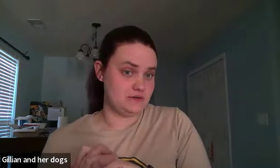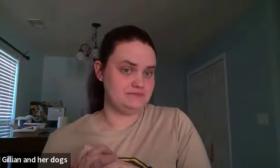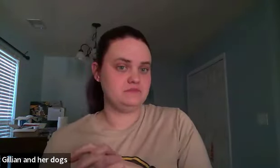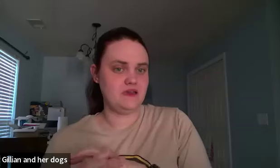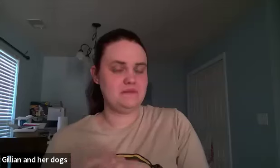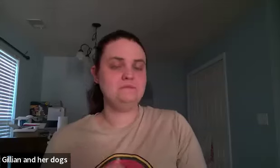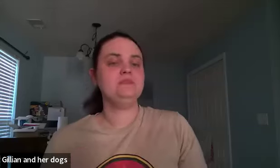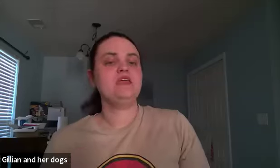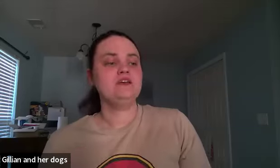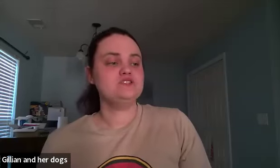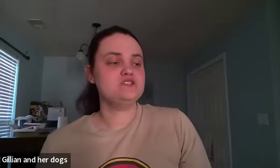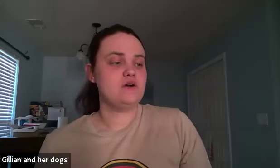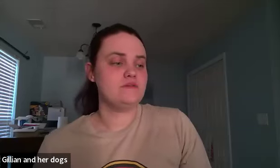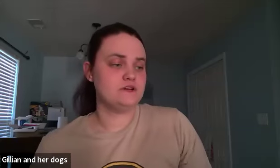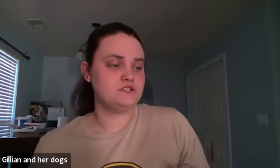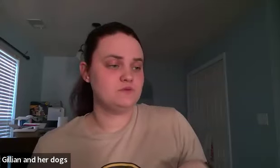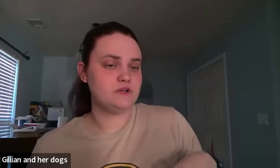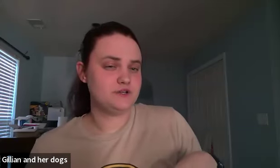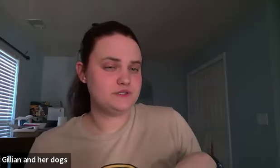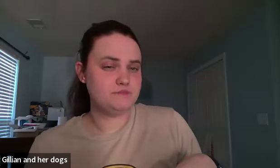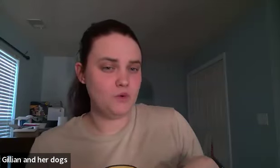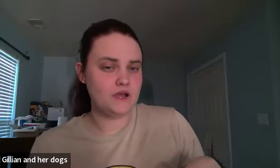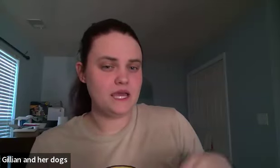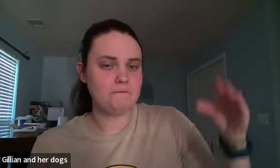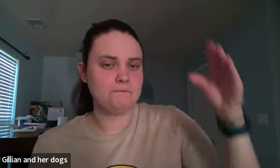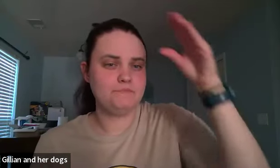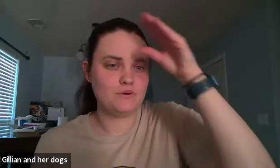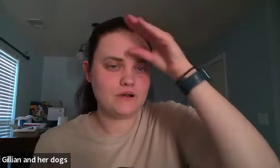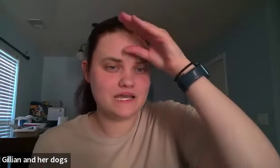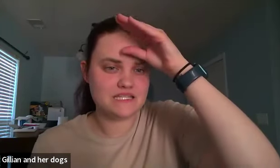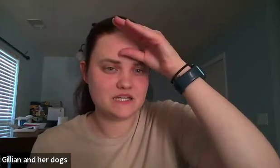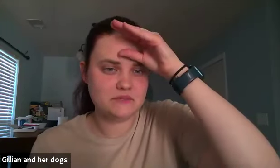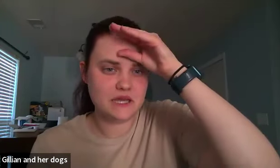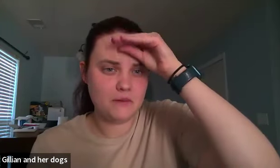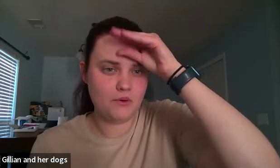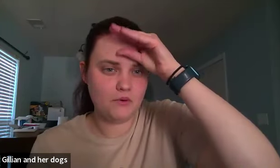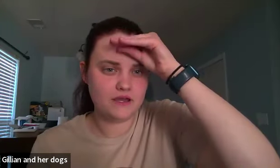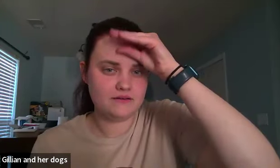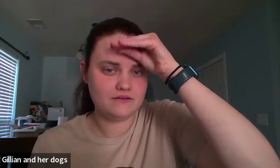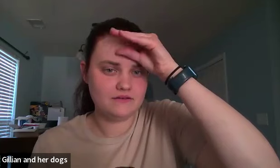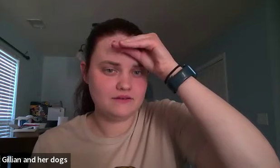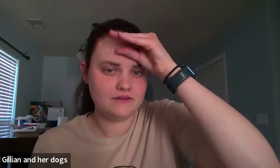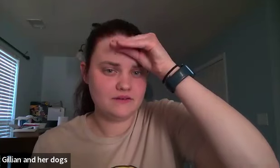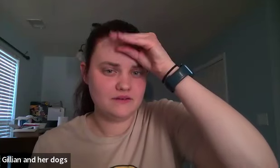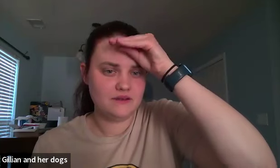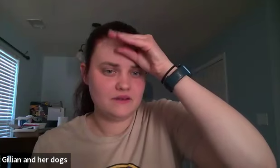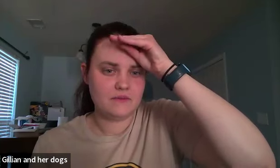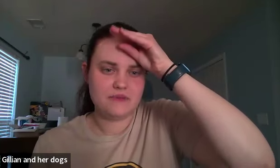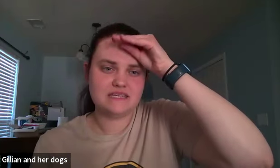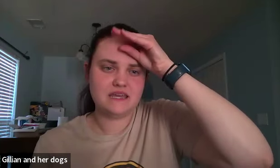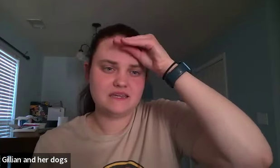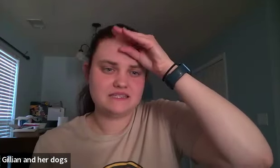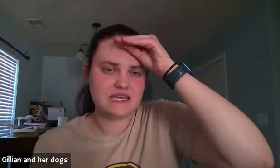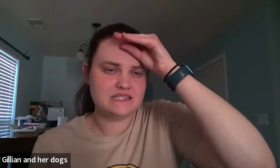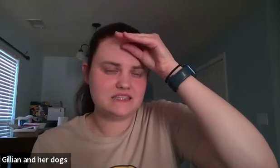daughter. Okay. So the first one we're going to do is boy. Boy is going to be boy. The best thing I can say is